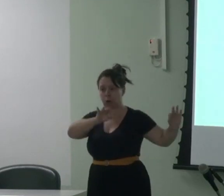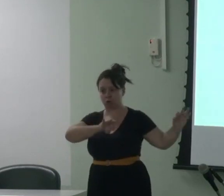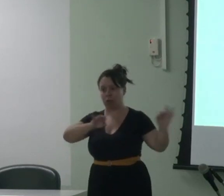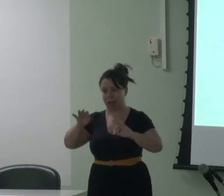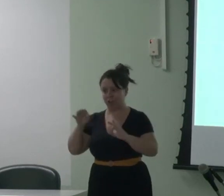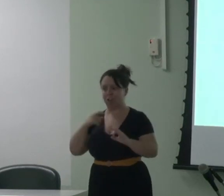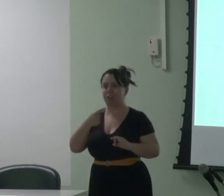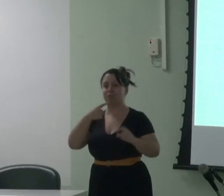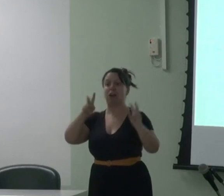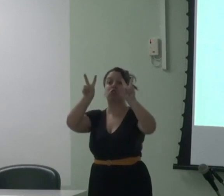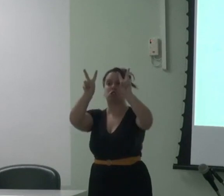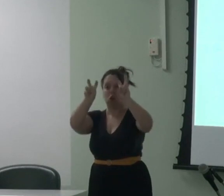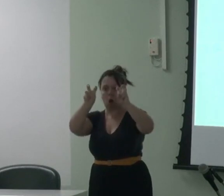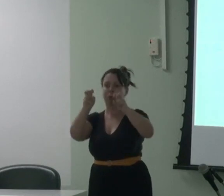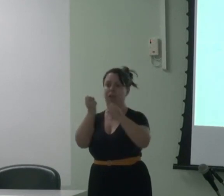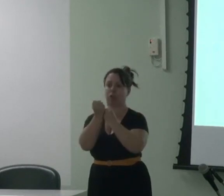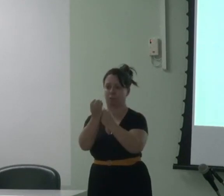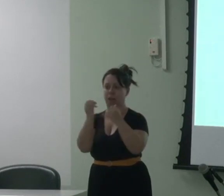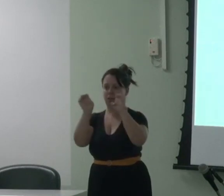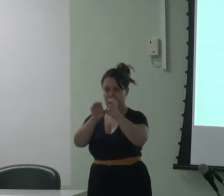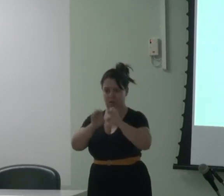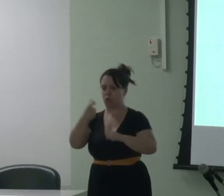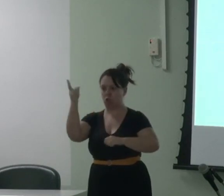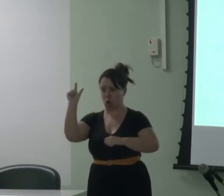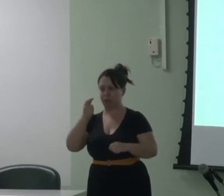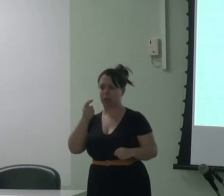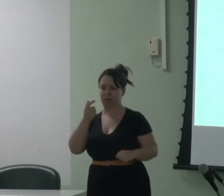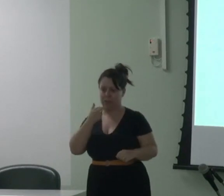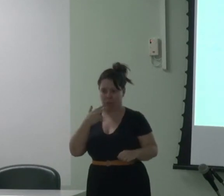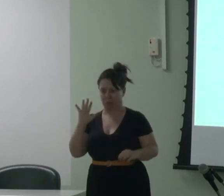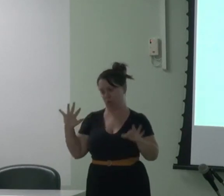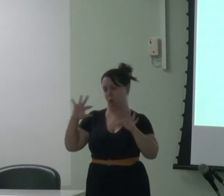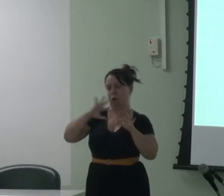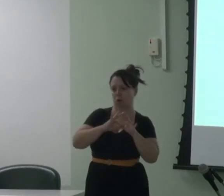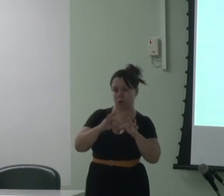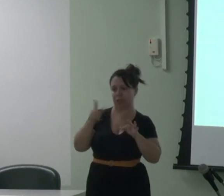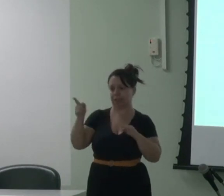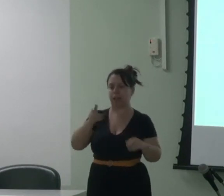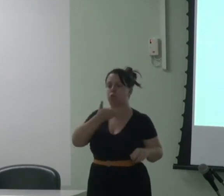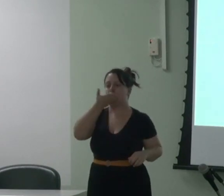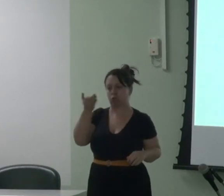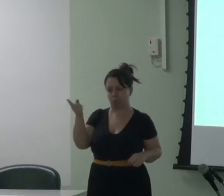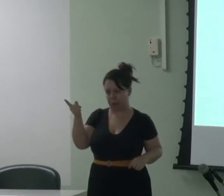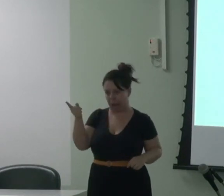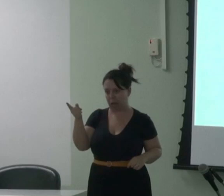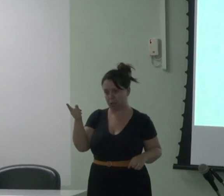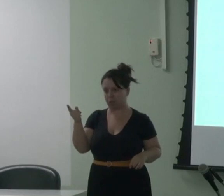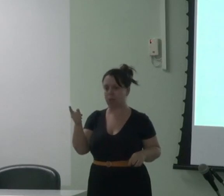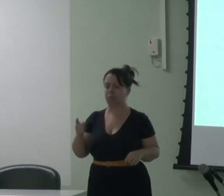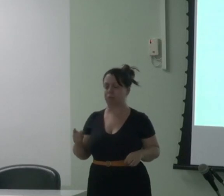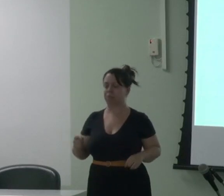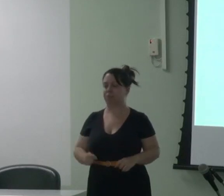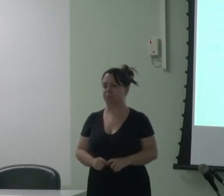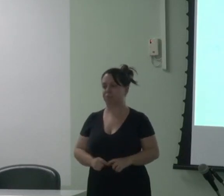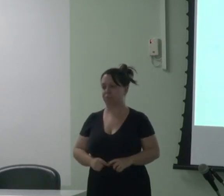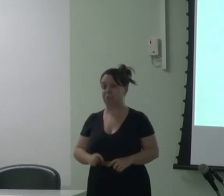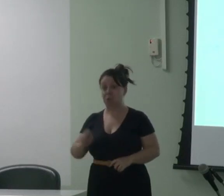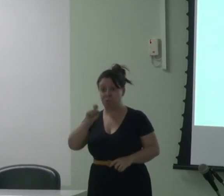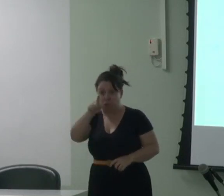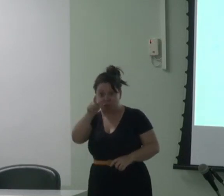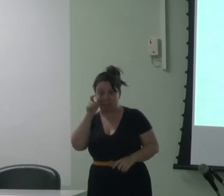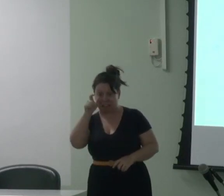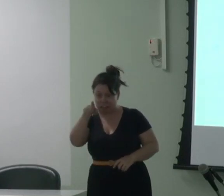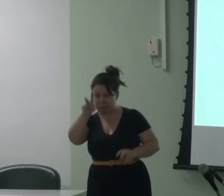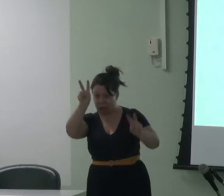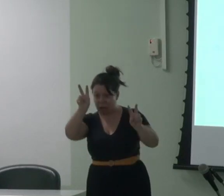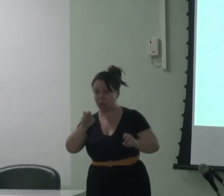information structure for other languages, but they are not connected to the Pragian resources. So if you are interested,